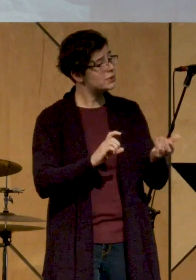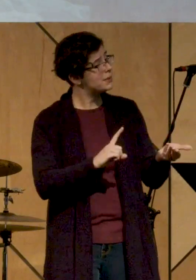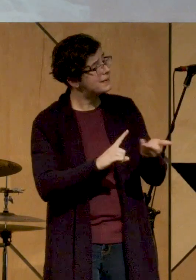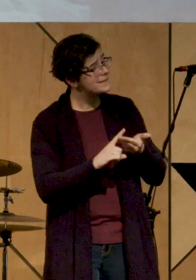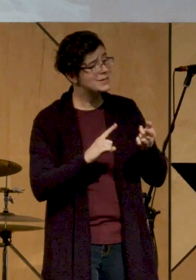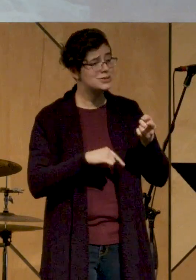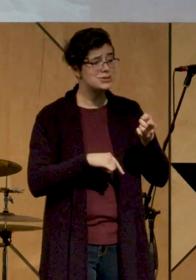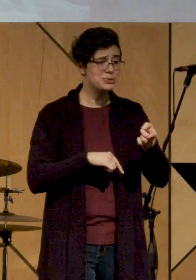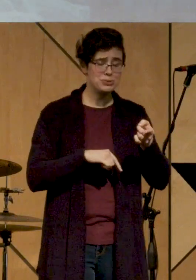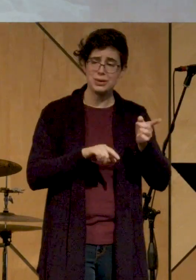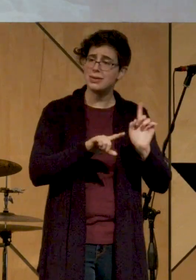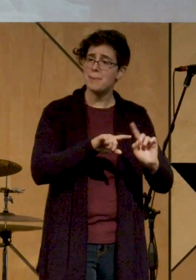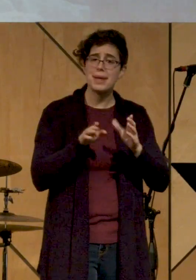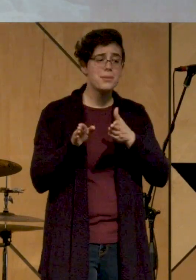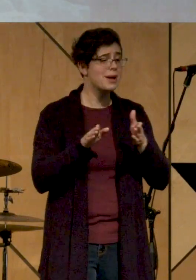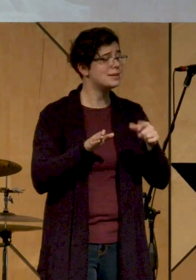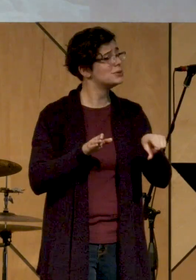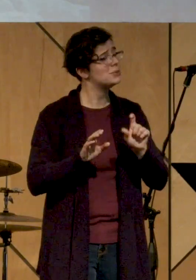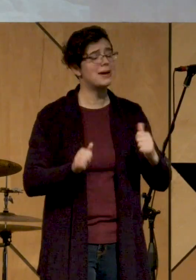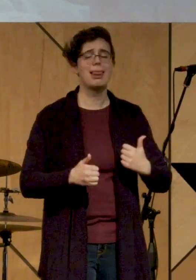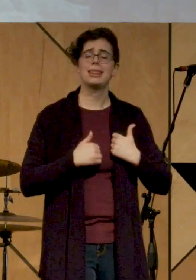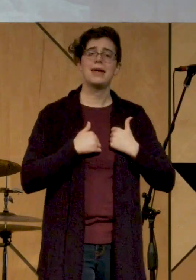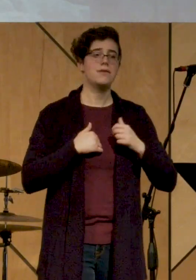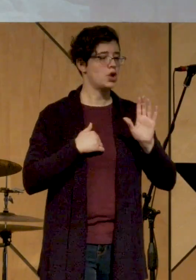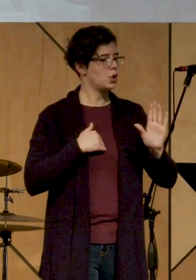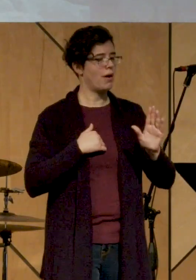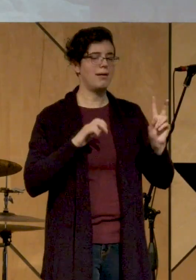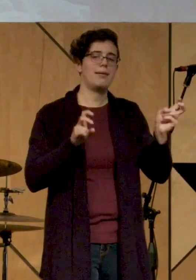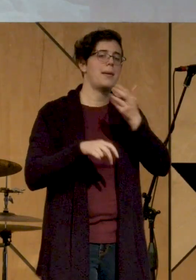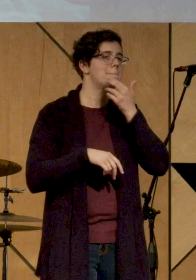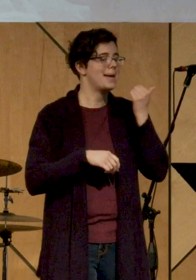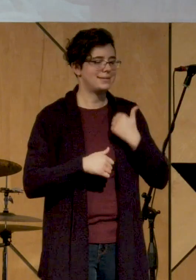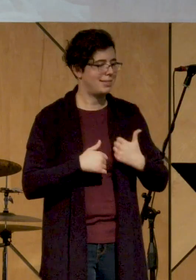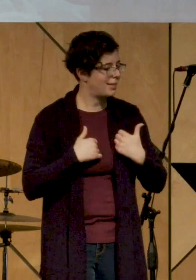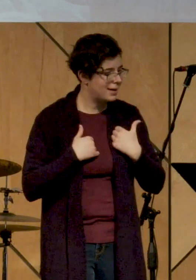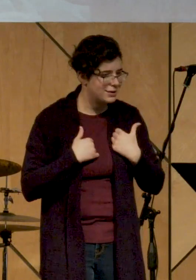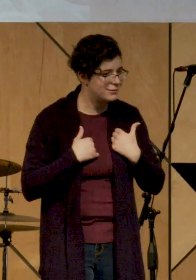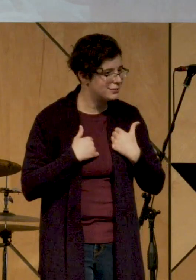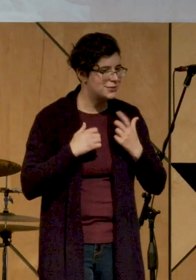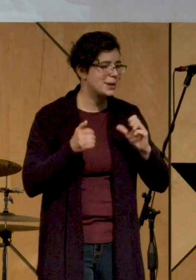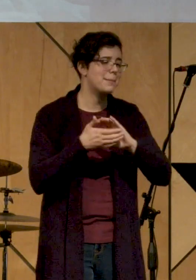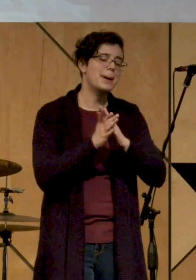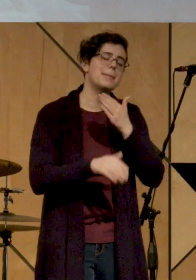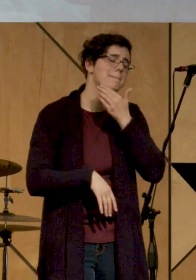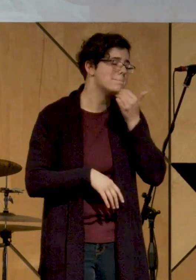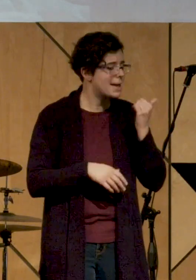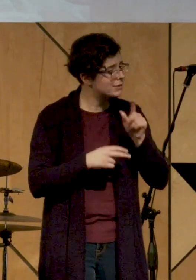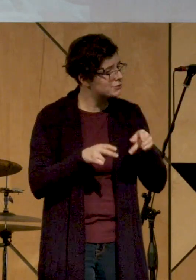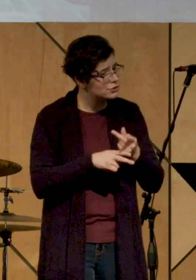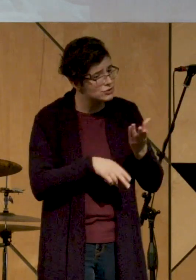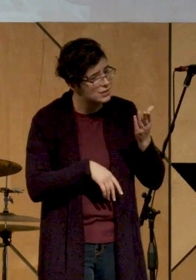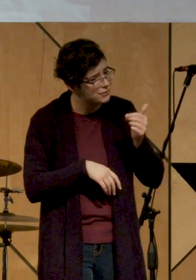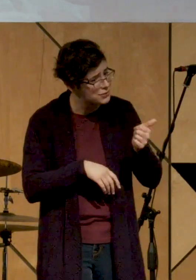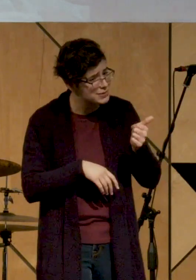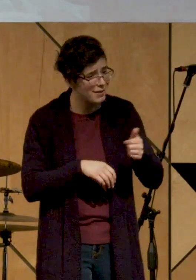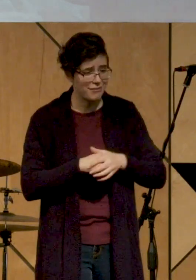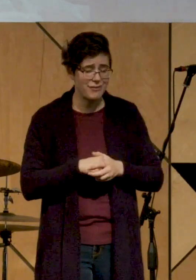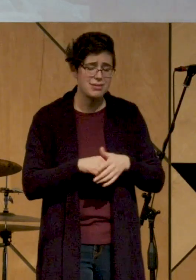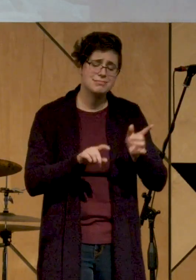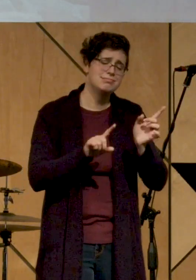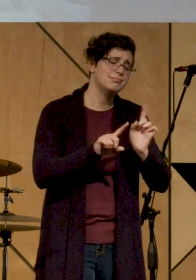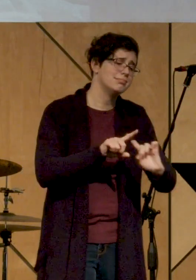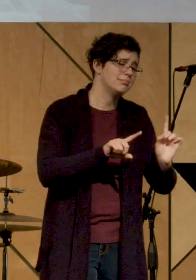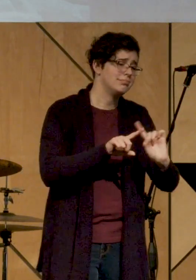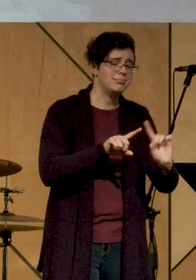kinds of ways that you can live your best life and you can be the best version of yourself. There are